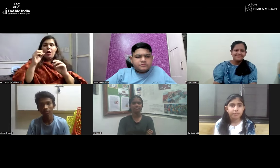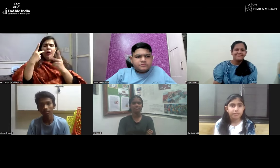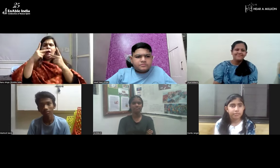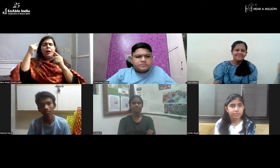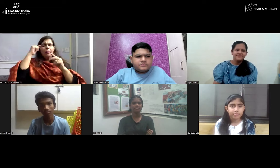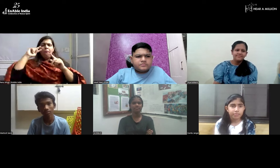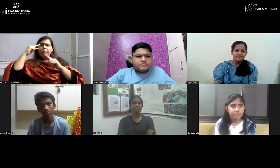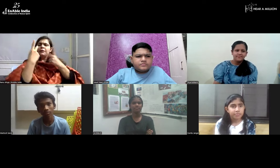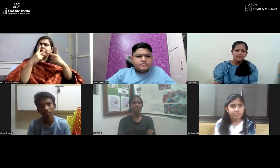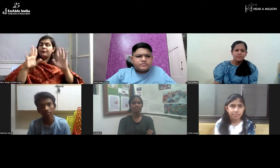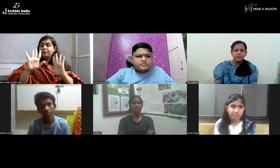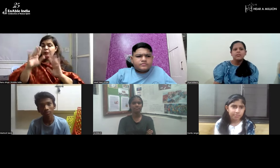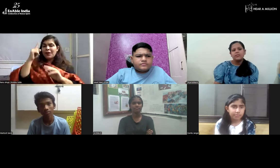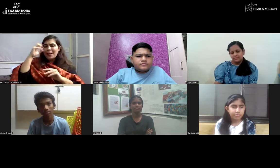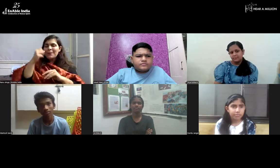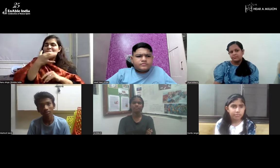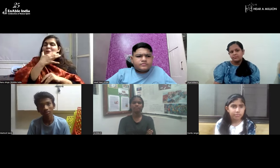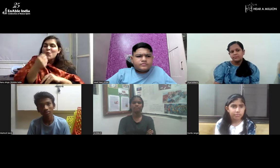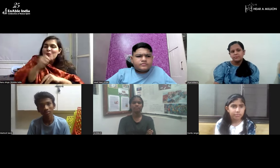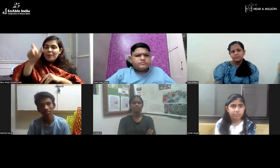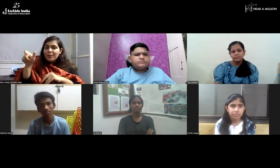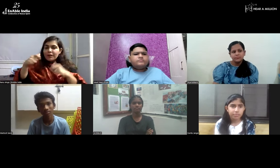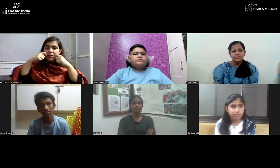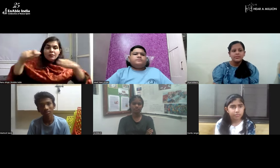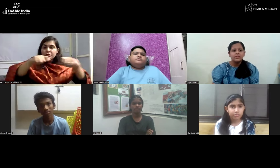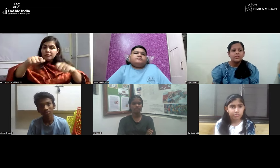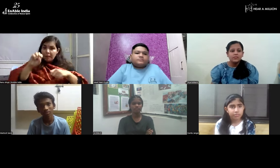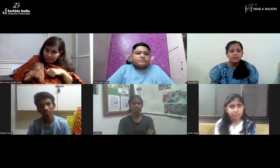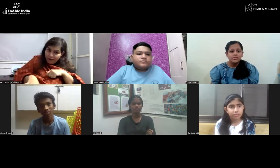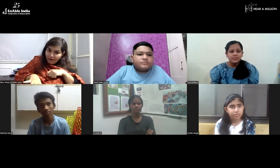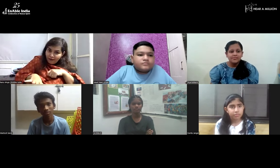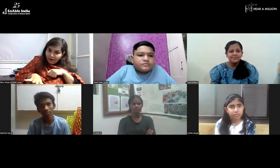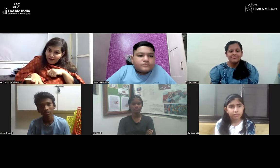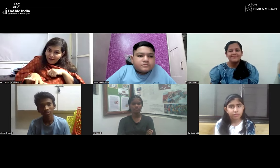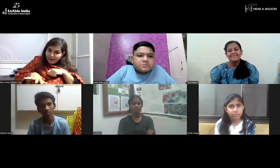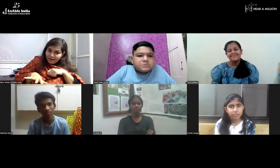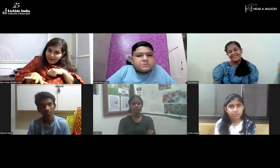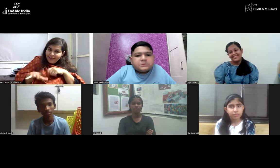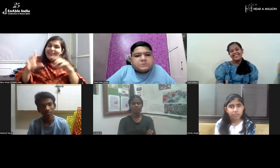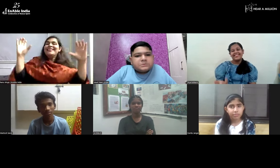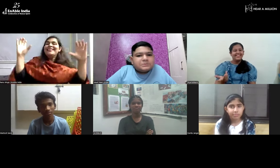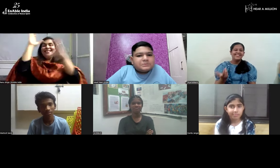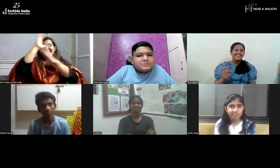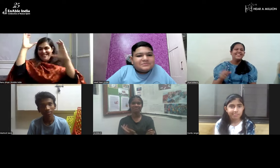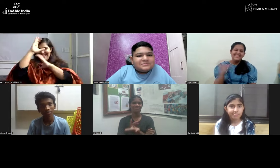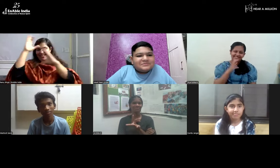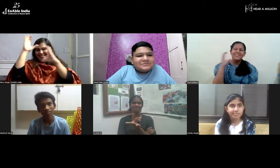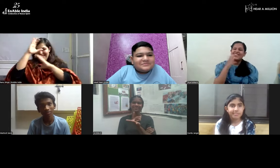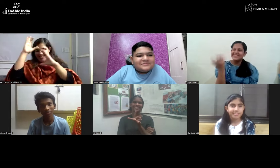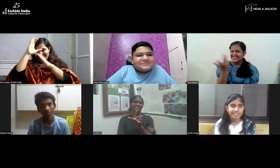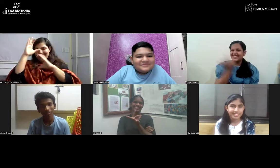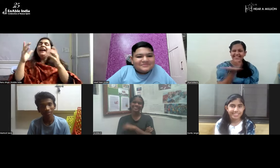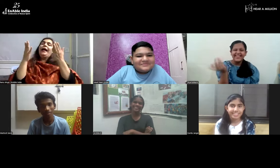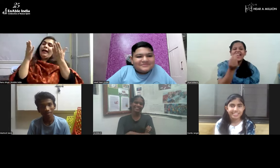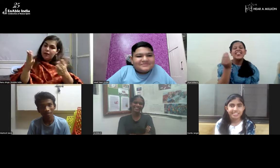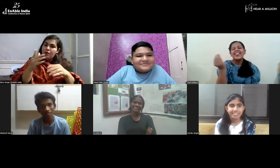Okay. Now we had questions for, we had individual questions earlier, and now we'll